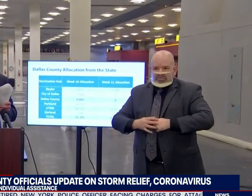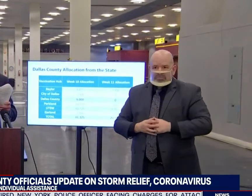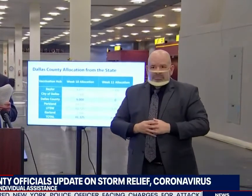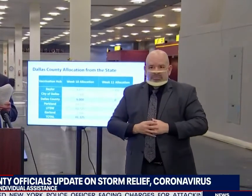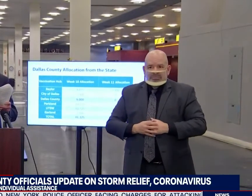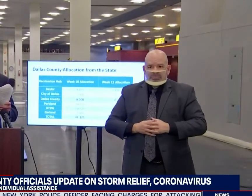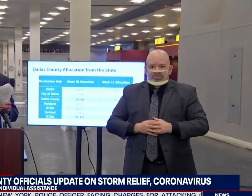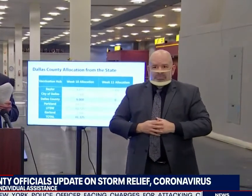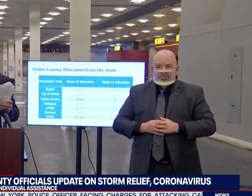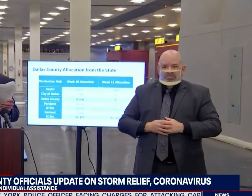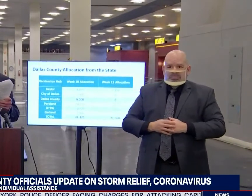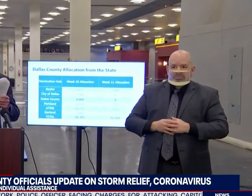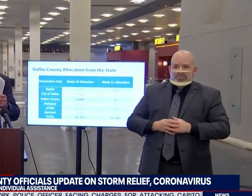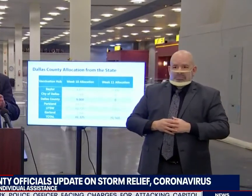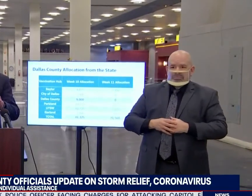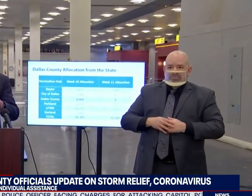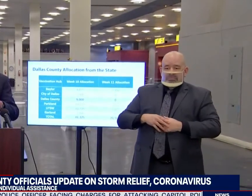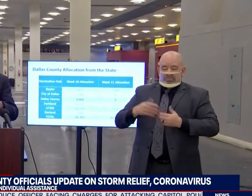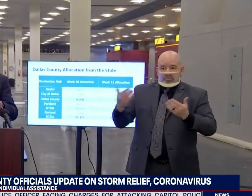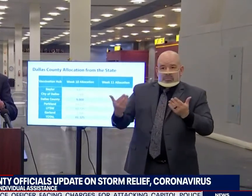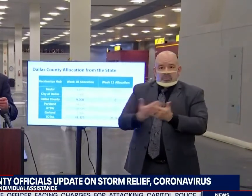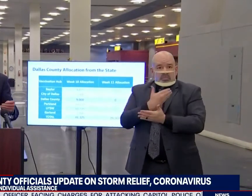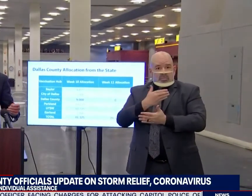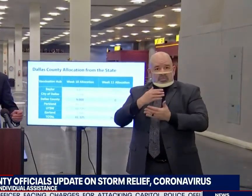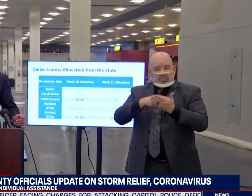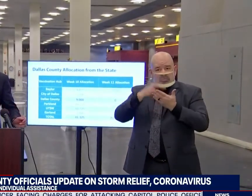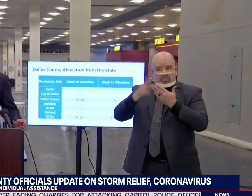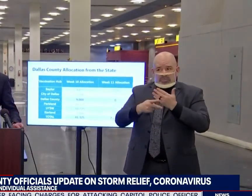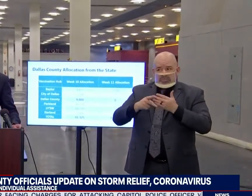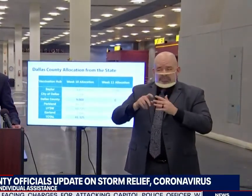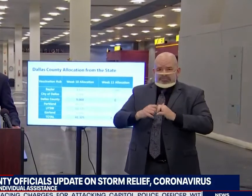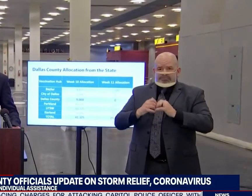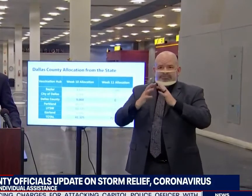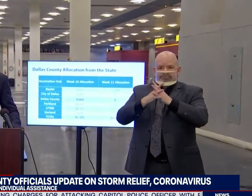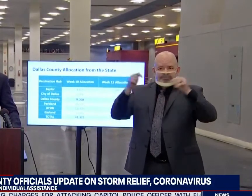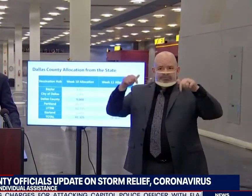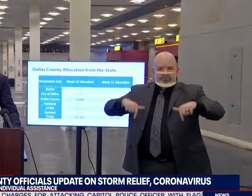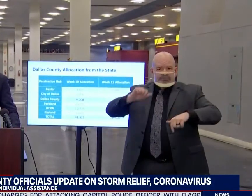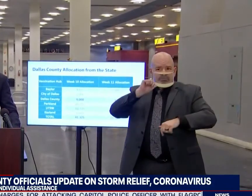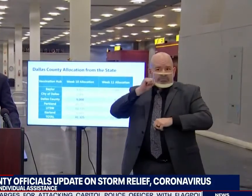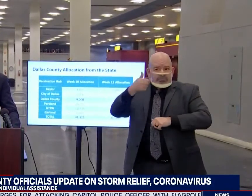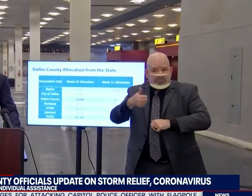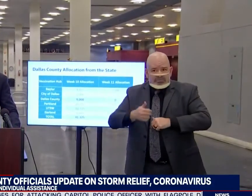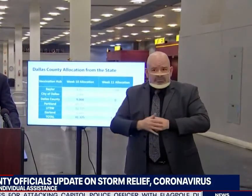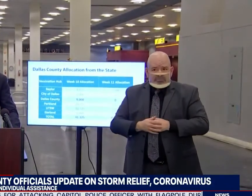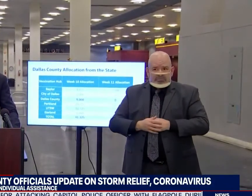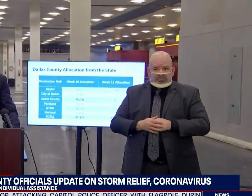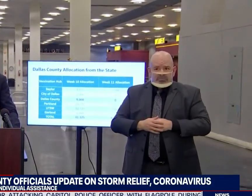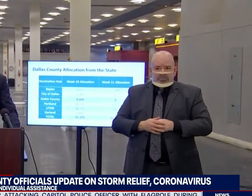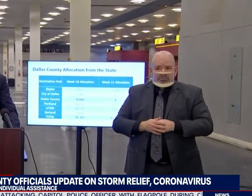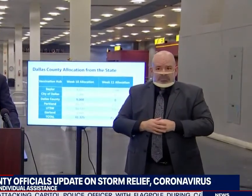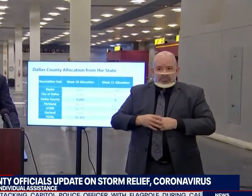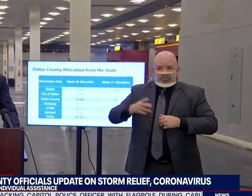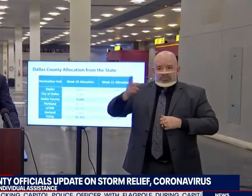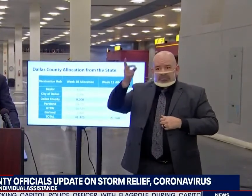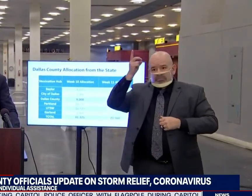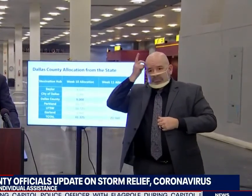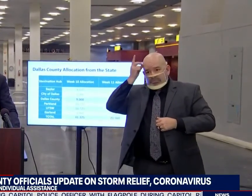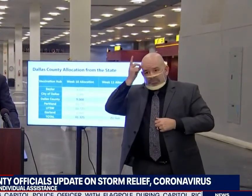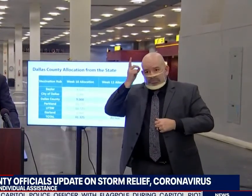tomorrow. We recently celebrated Dallas County and Tarant County getting elected